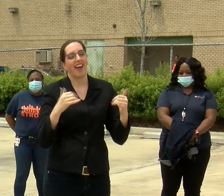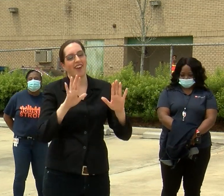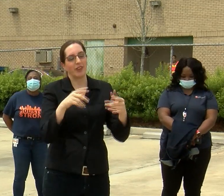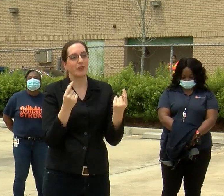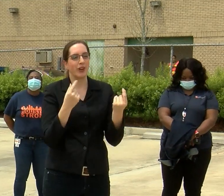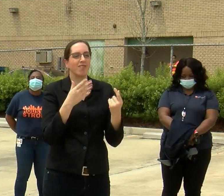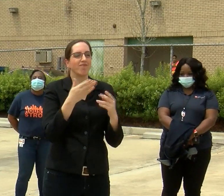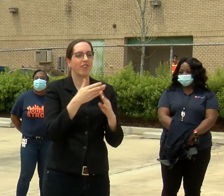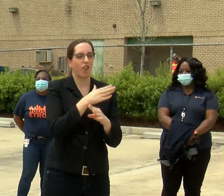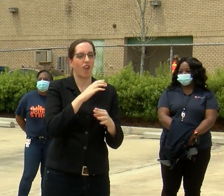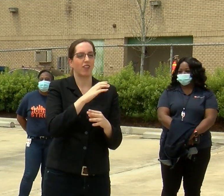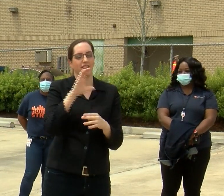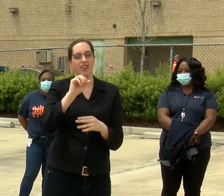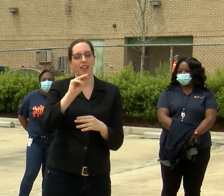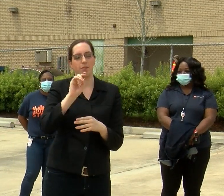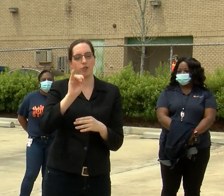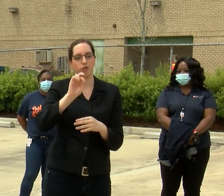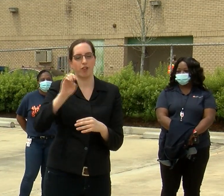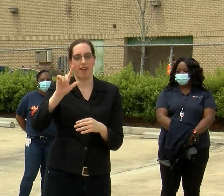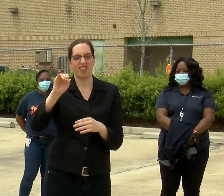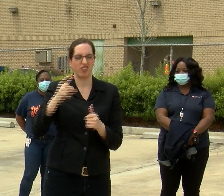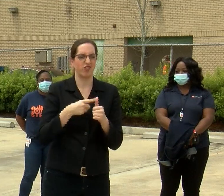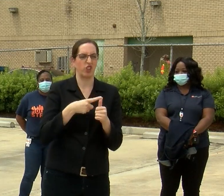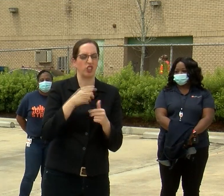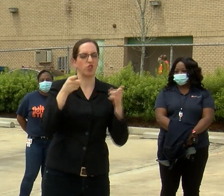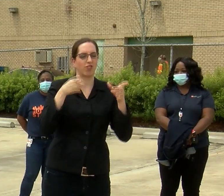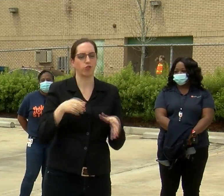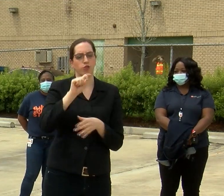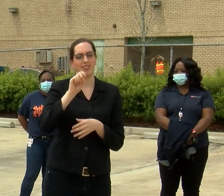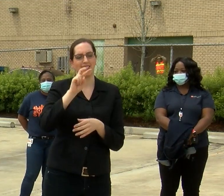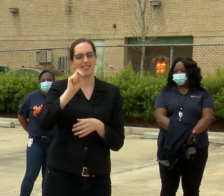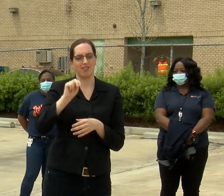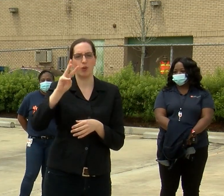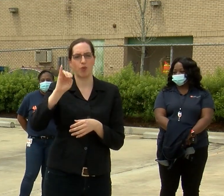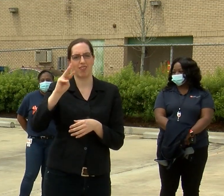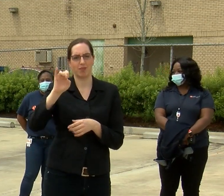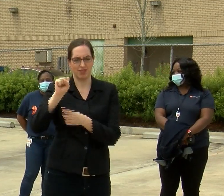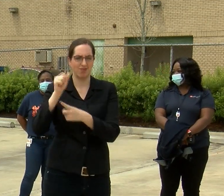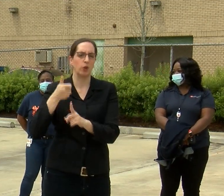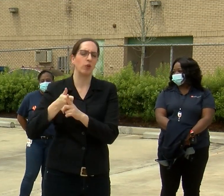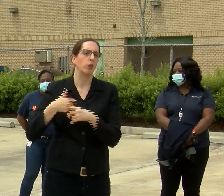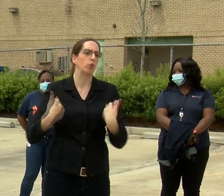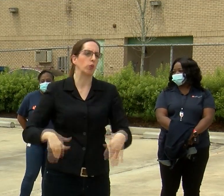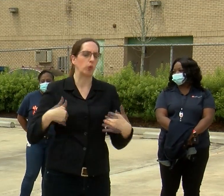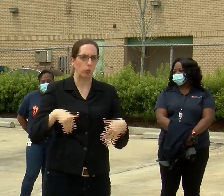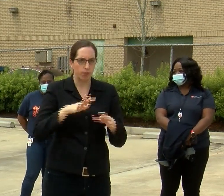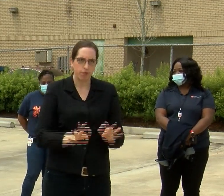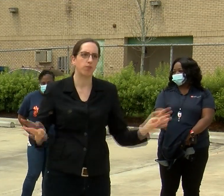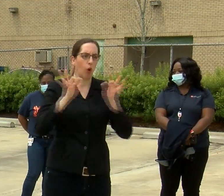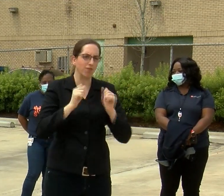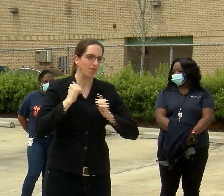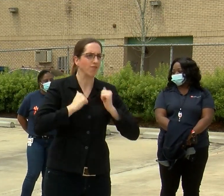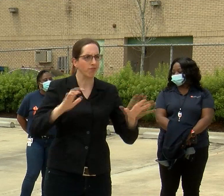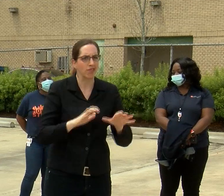me, before I call up Commissioner Ellis, let me call us Director Stephen Williams. He's just been very vital and instrumental in this whole process and helping